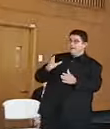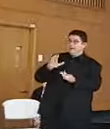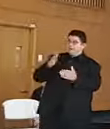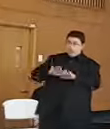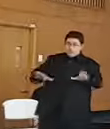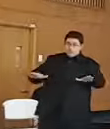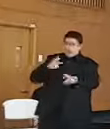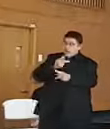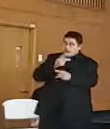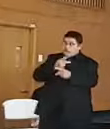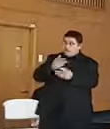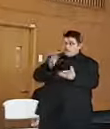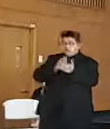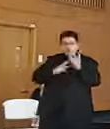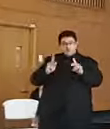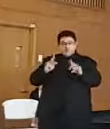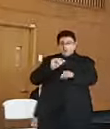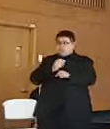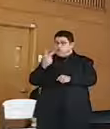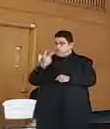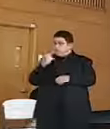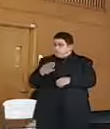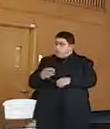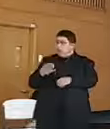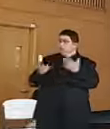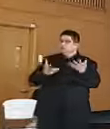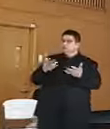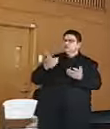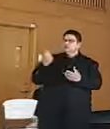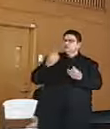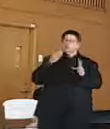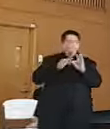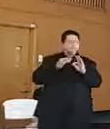have to learn two jobs, just talk about that. Right, so